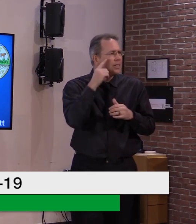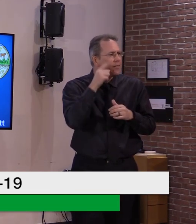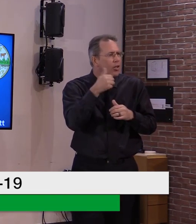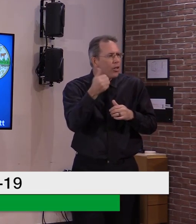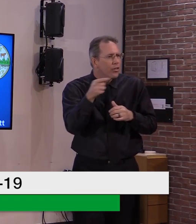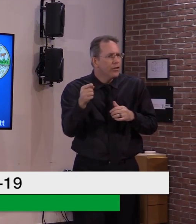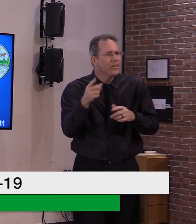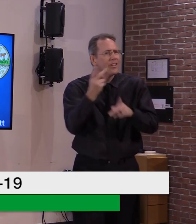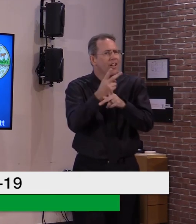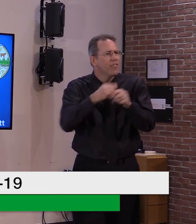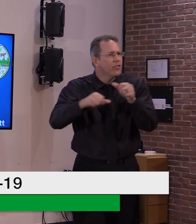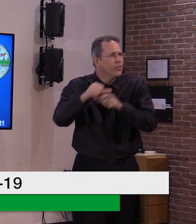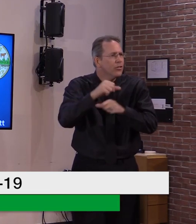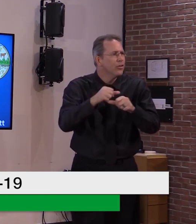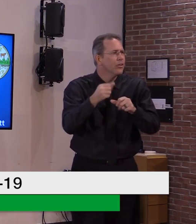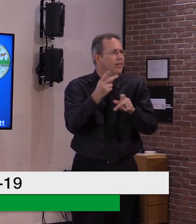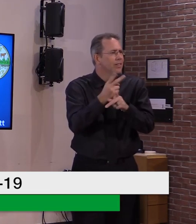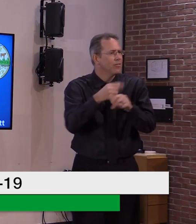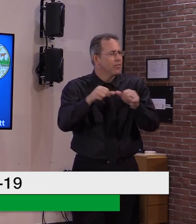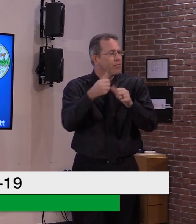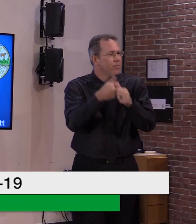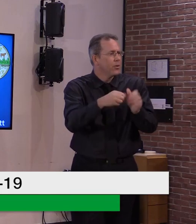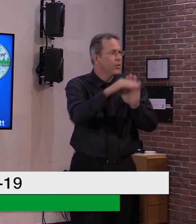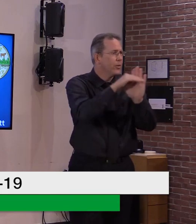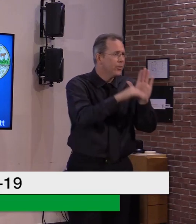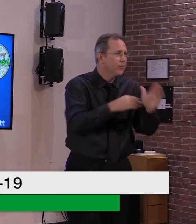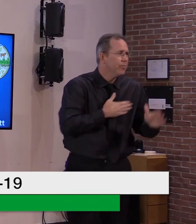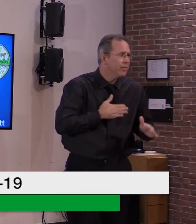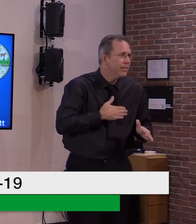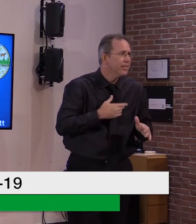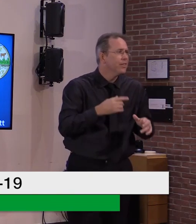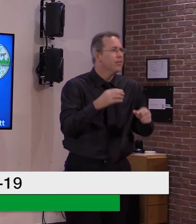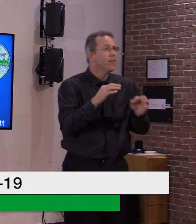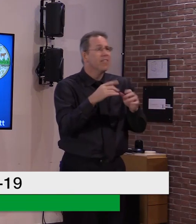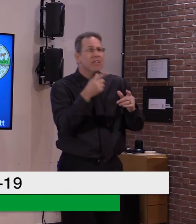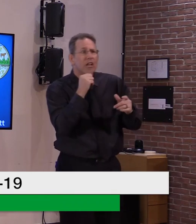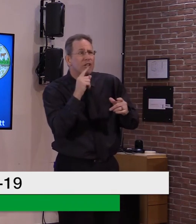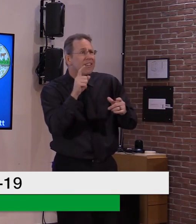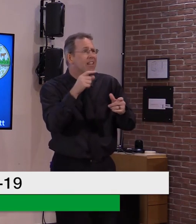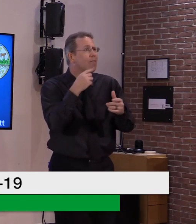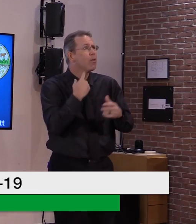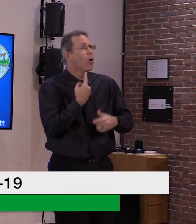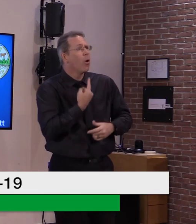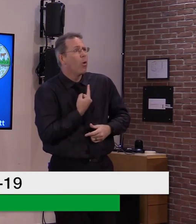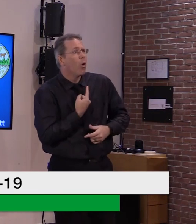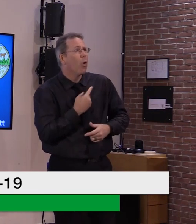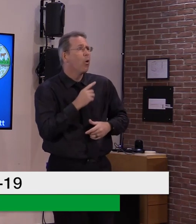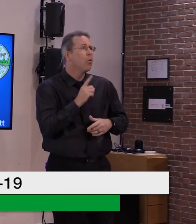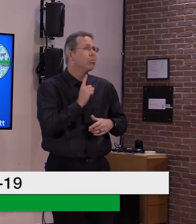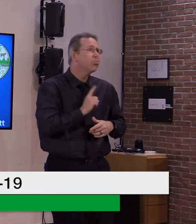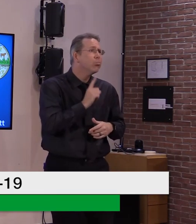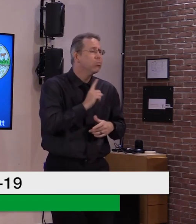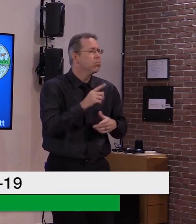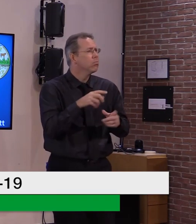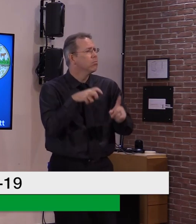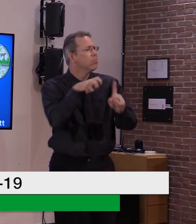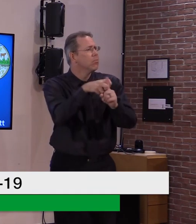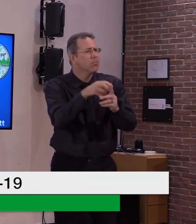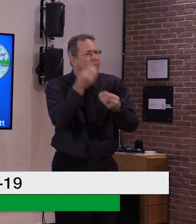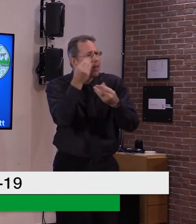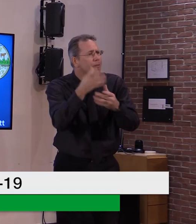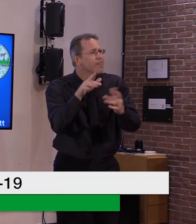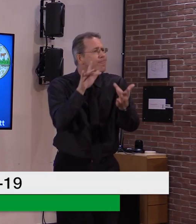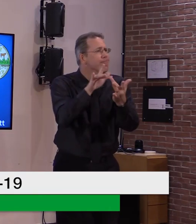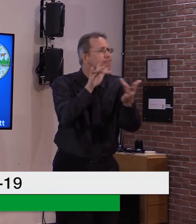as dr levine had said reach out help others who are disadvantaged make donations do